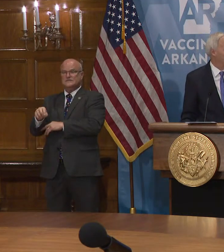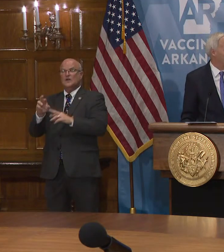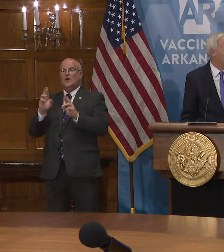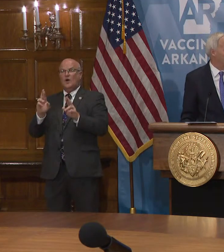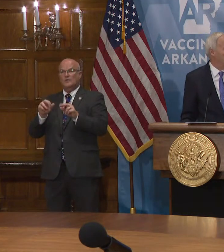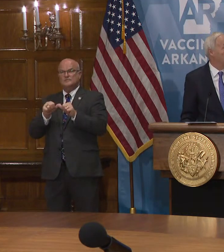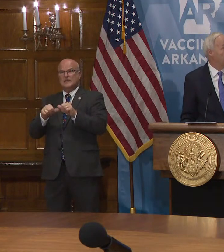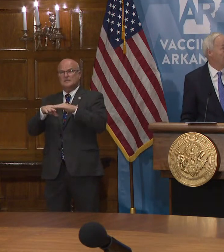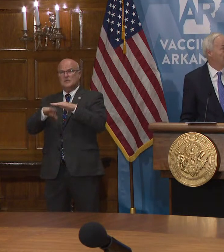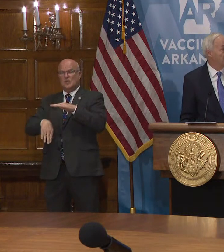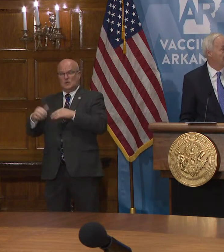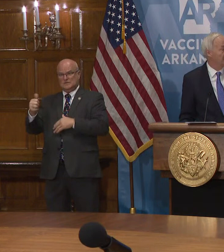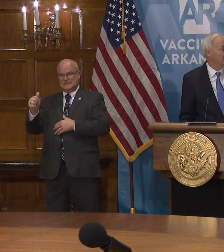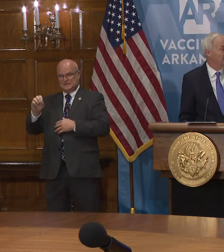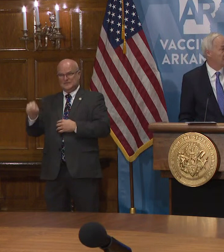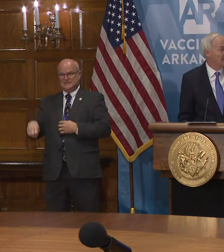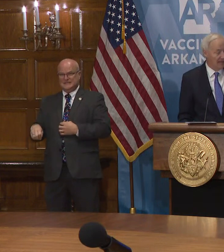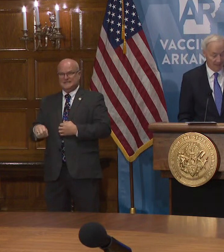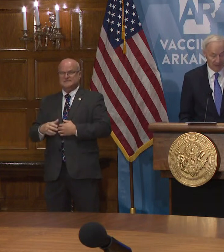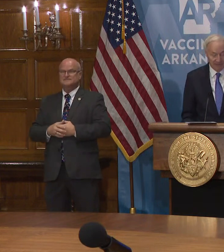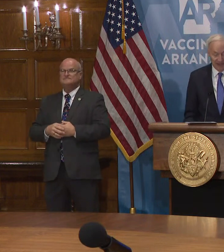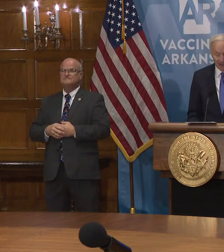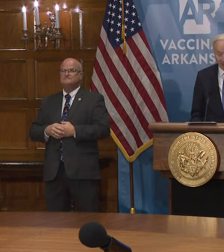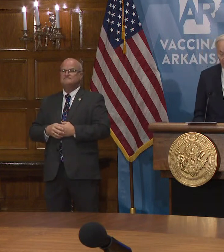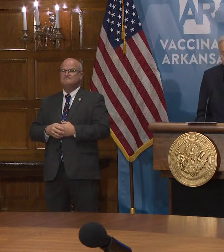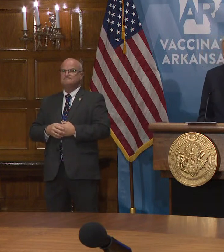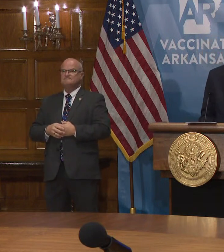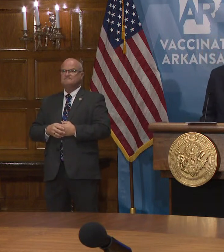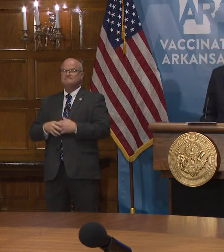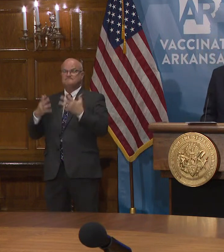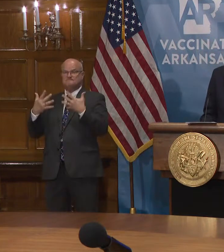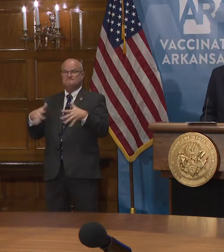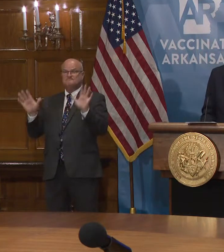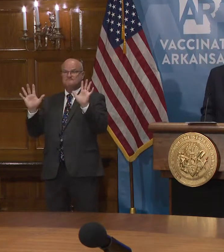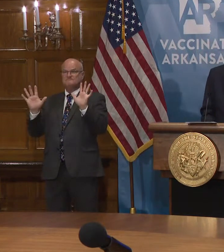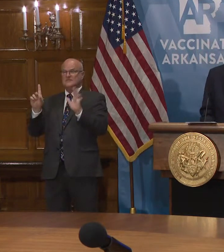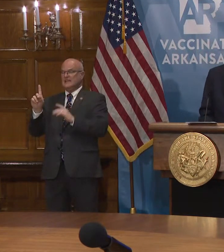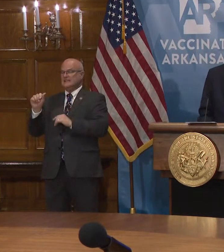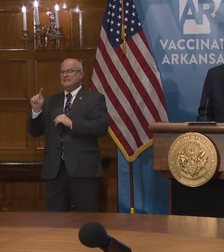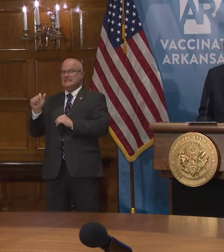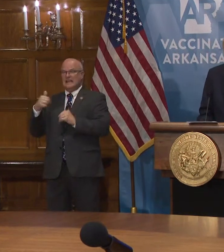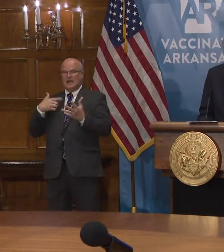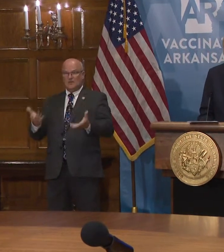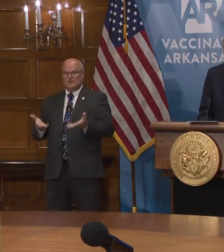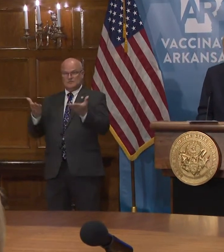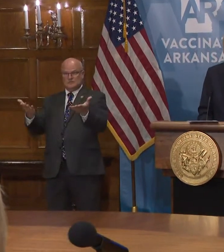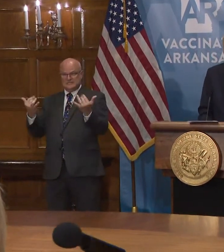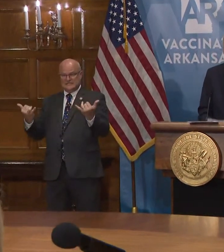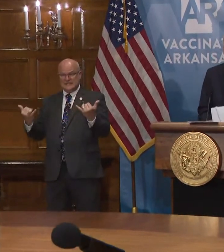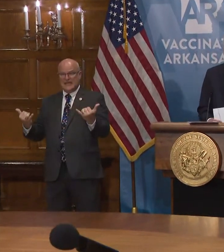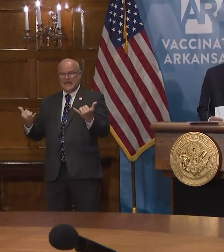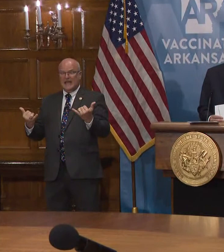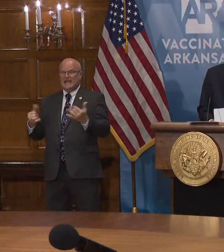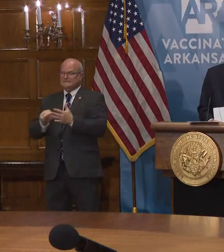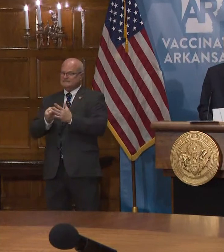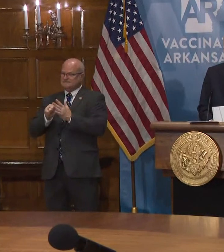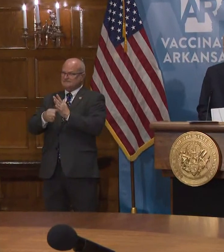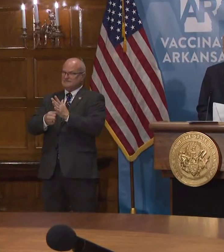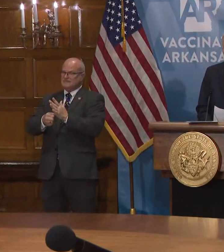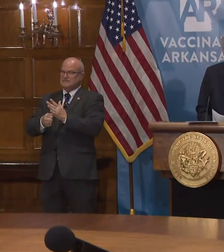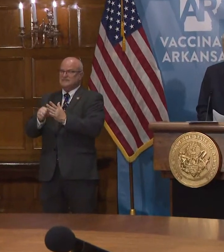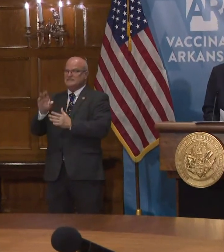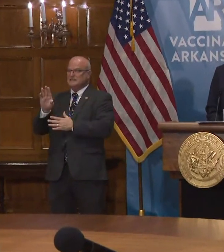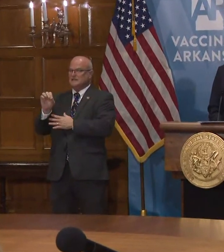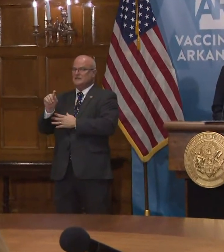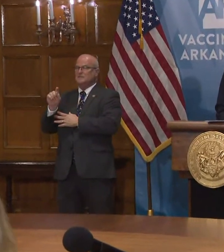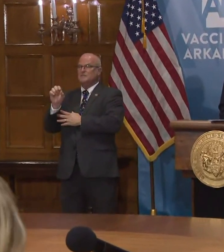that can stay down below 10%. I believe that concludes the data that I wanted to present today and the emphasis on boosters, and